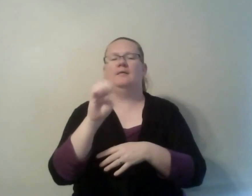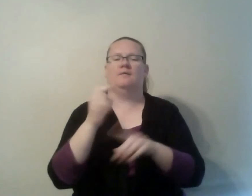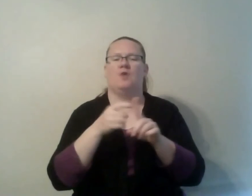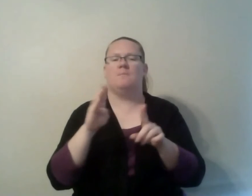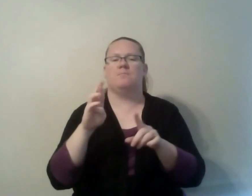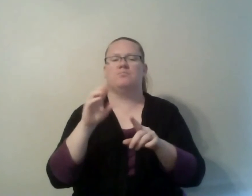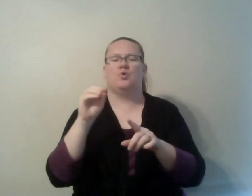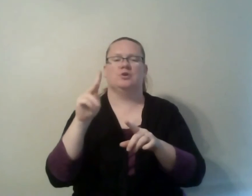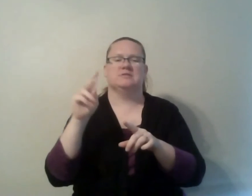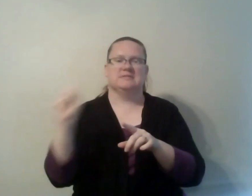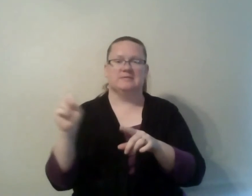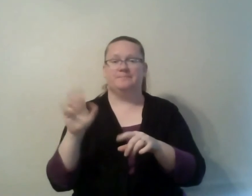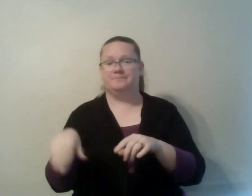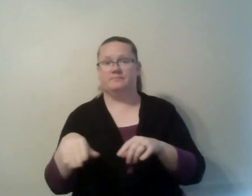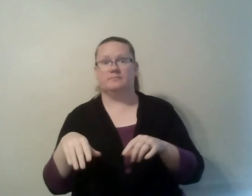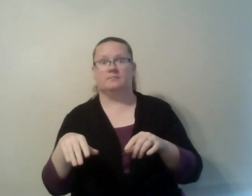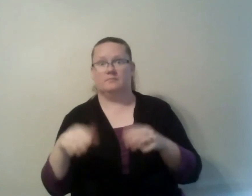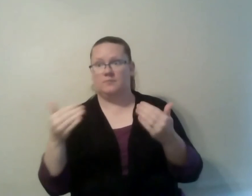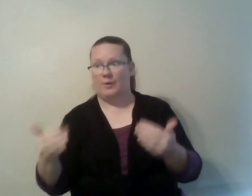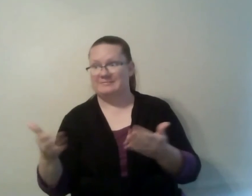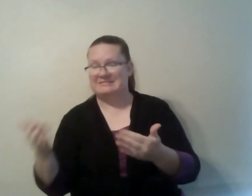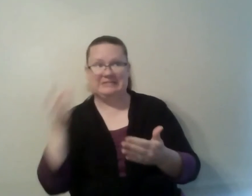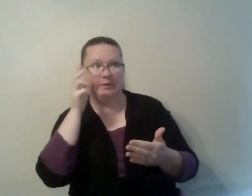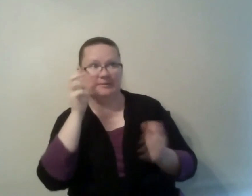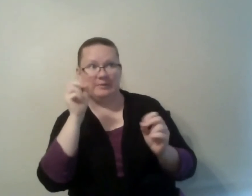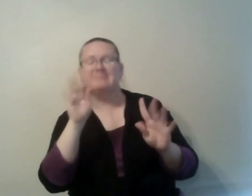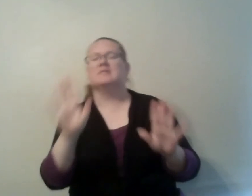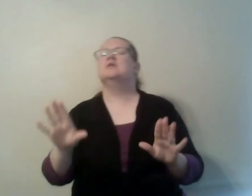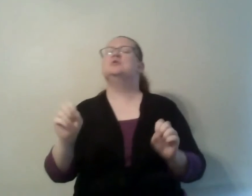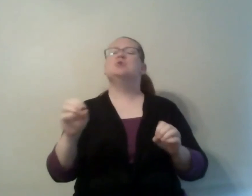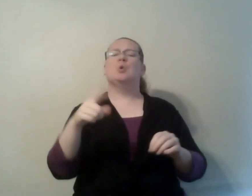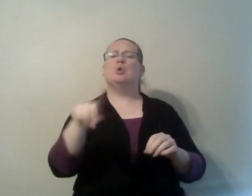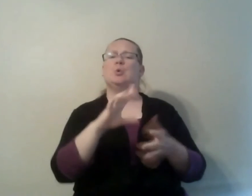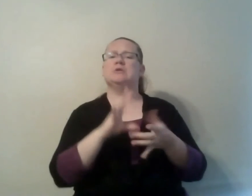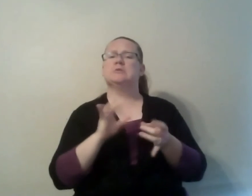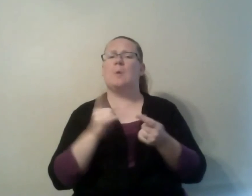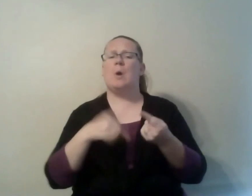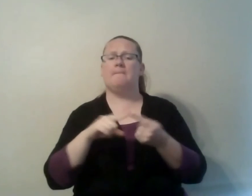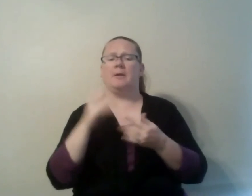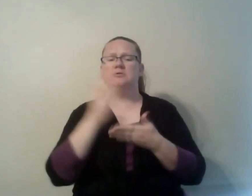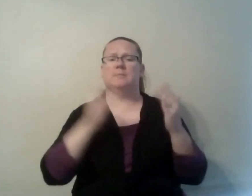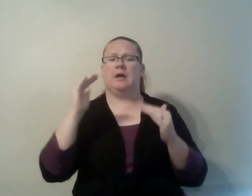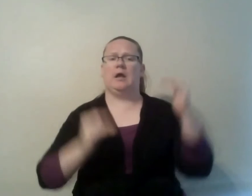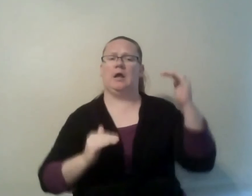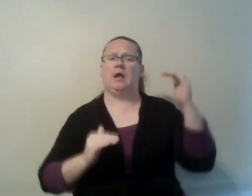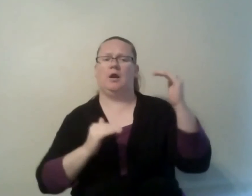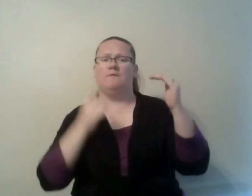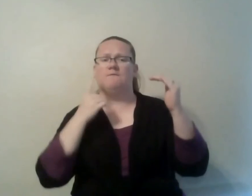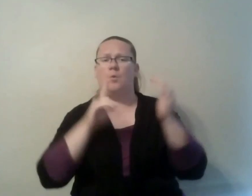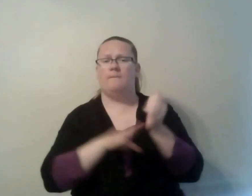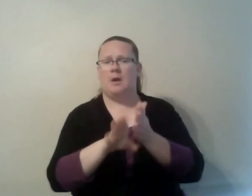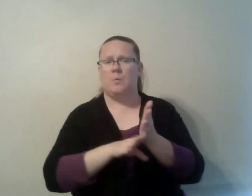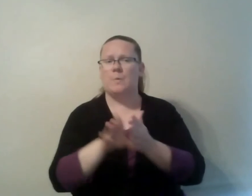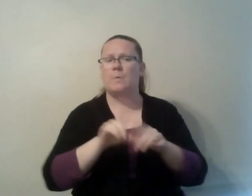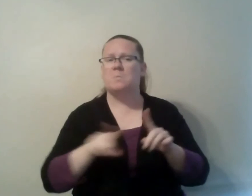Hold on. There you go. Can you hear me? You guys had spoke about some of the disparities that minorities face with this. Do we have